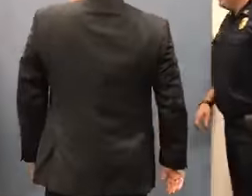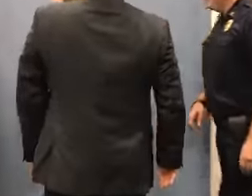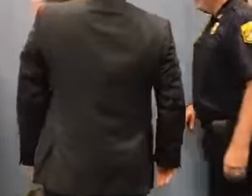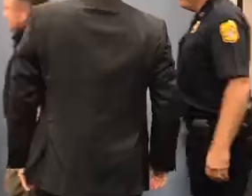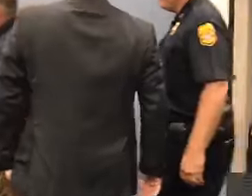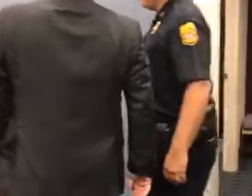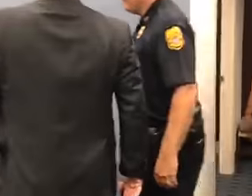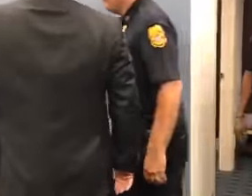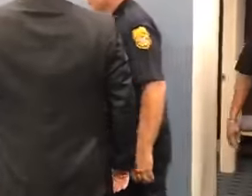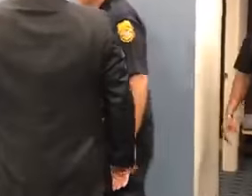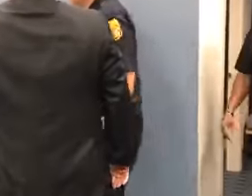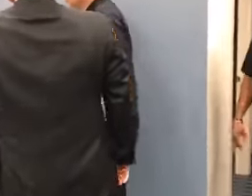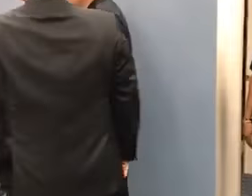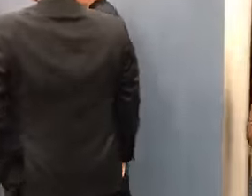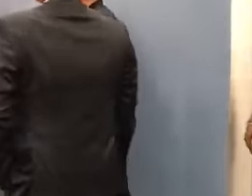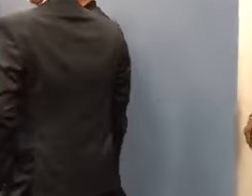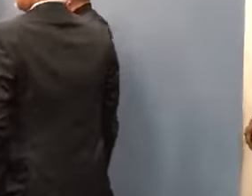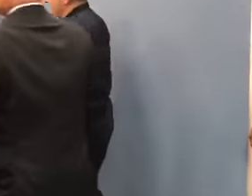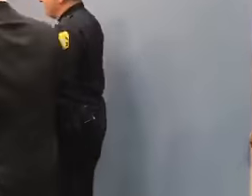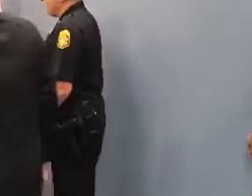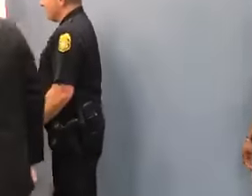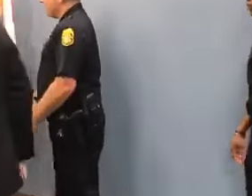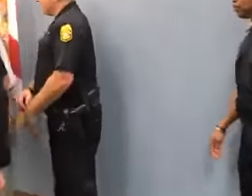You'll be in this shot. This shot, right?